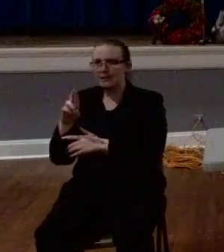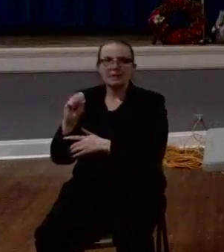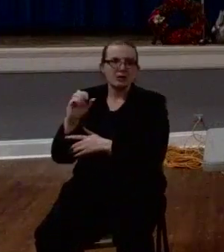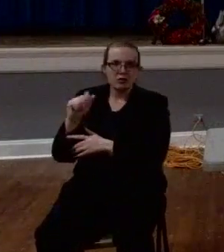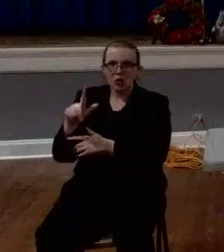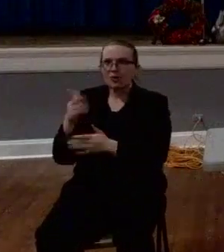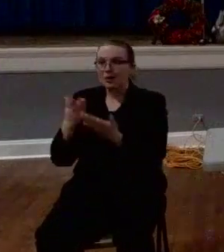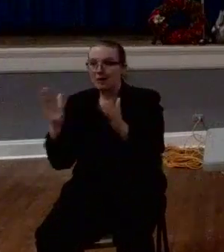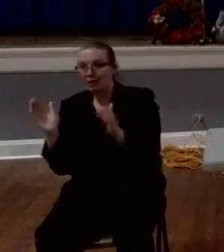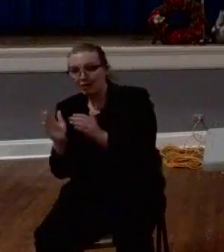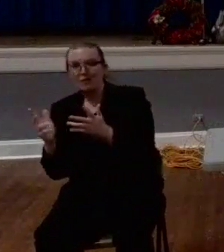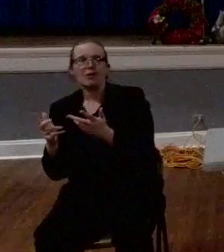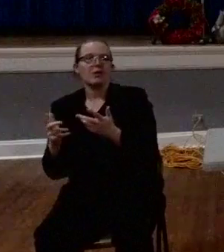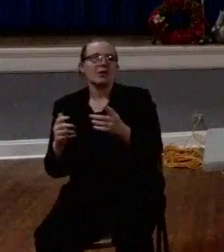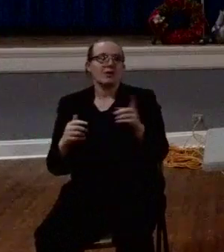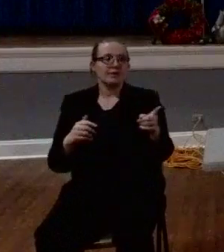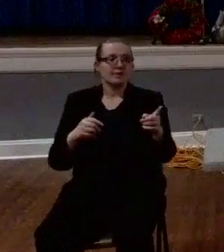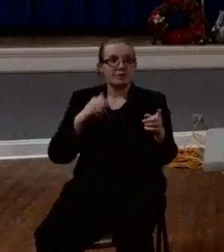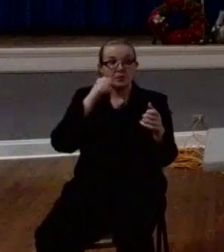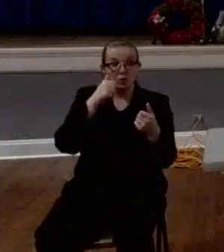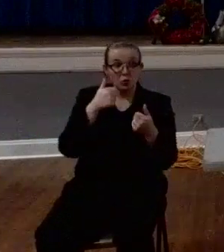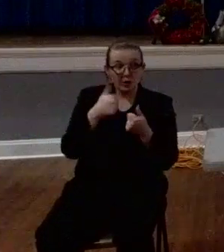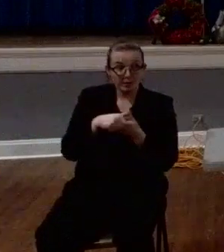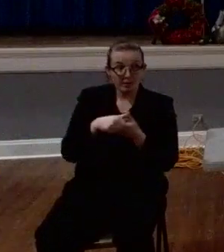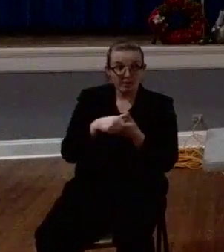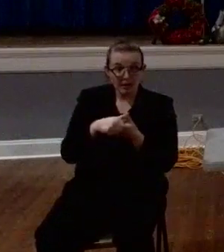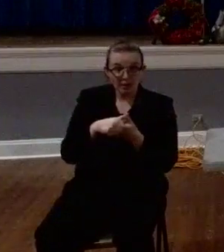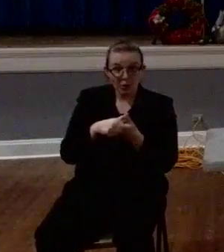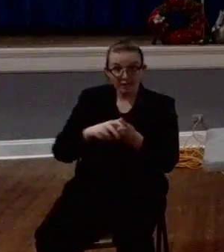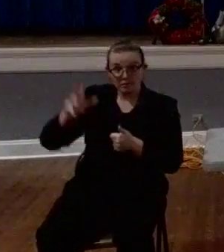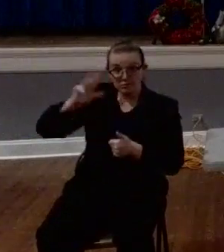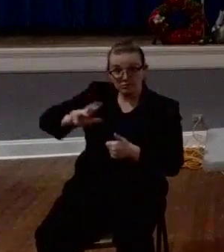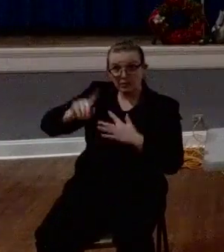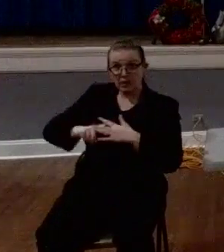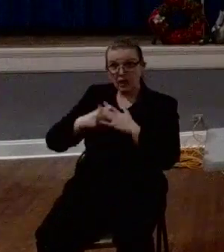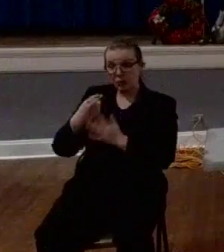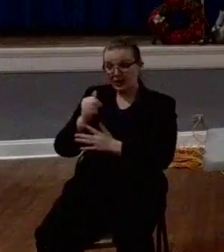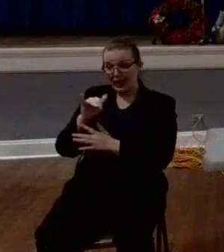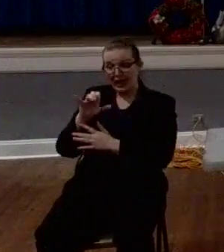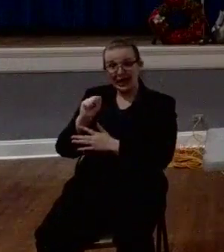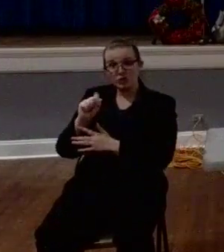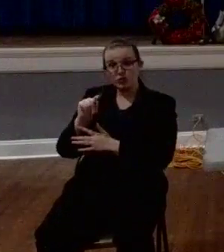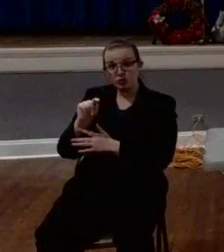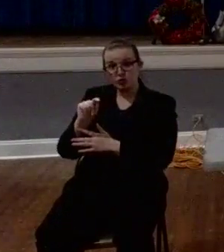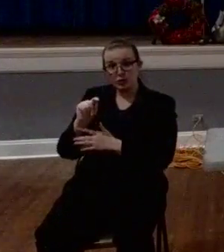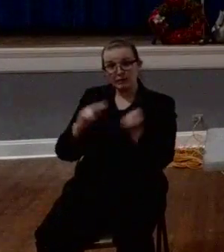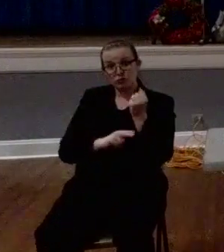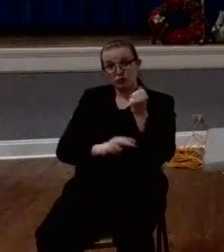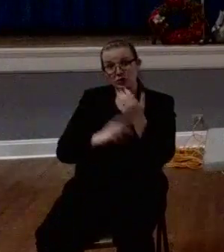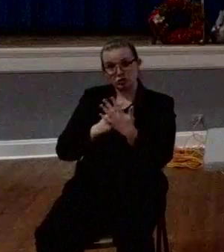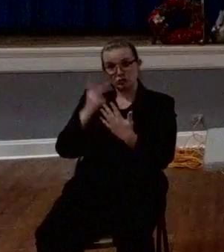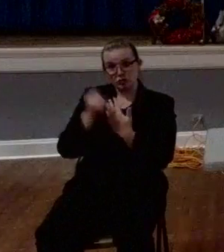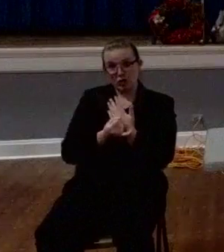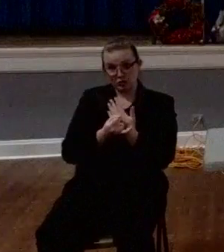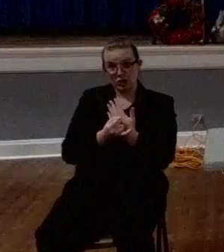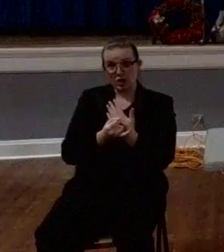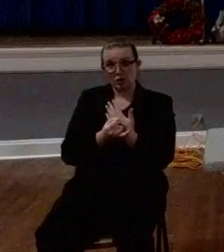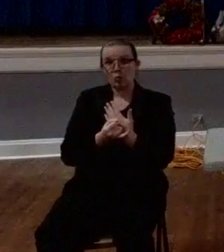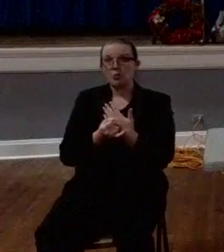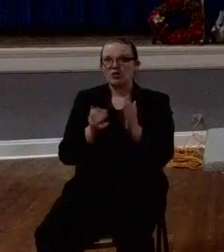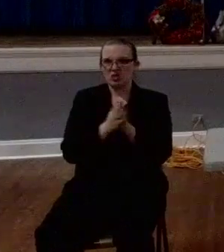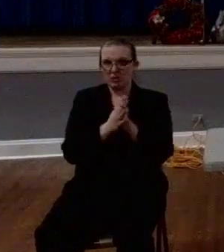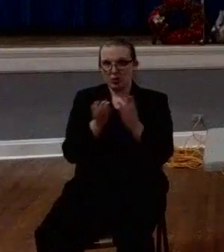So But remember, from the beginning with the Hay Street Bridge project, of which the parkland was a part